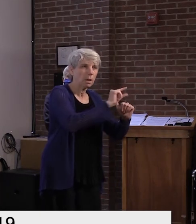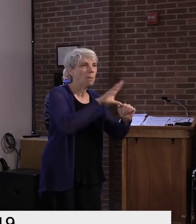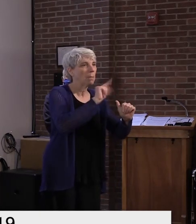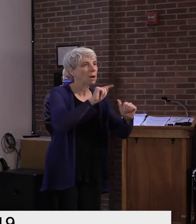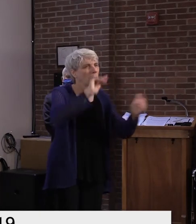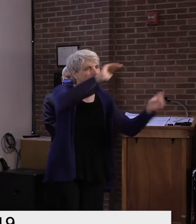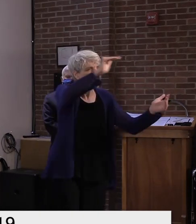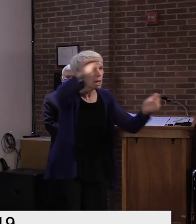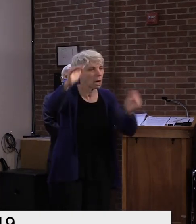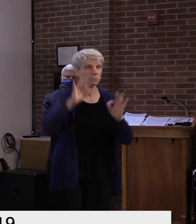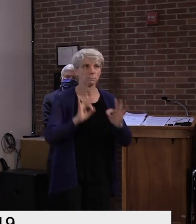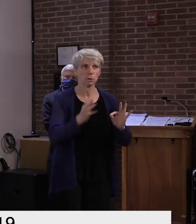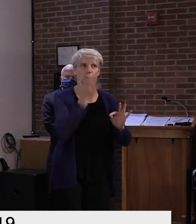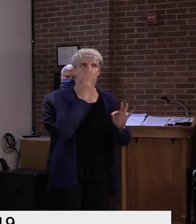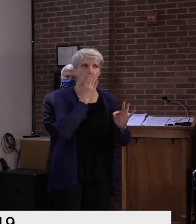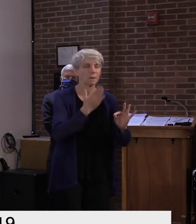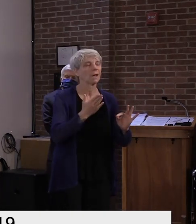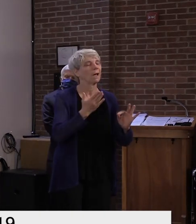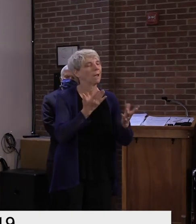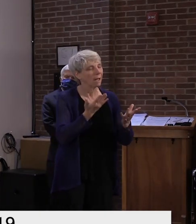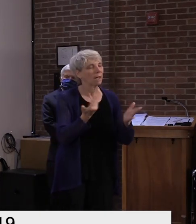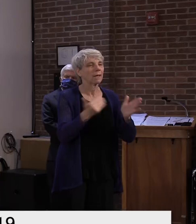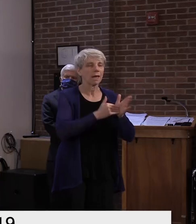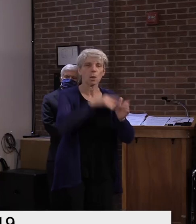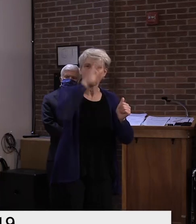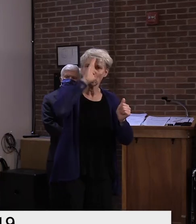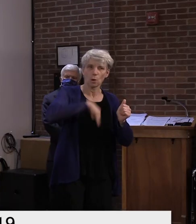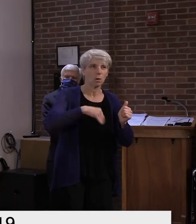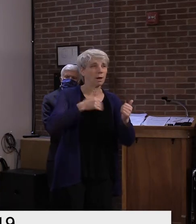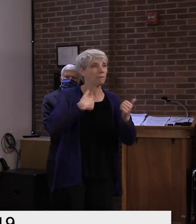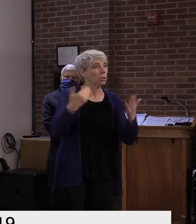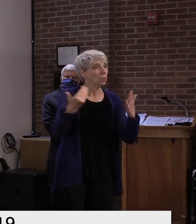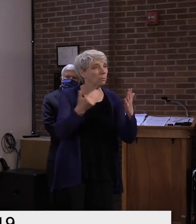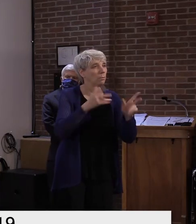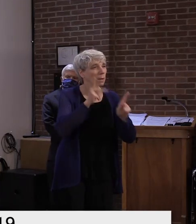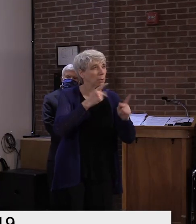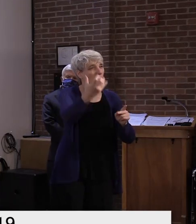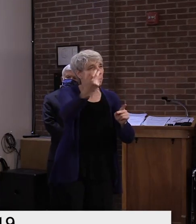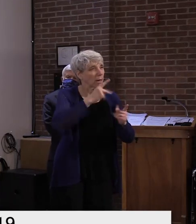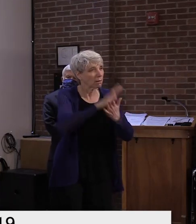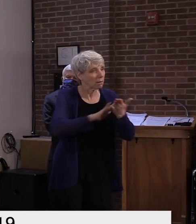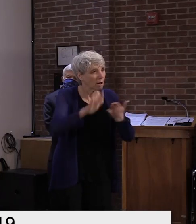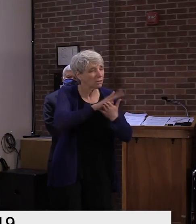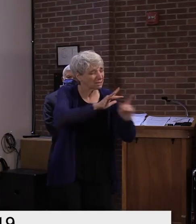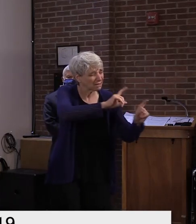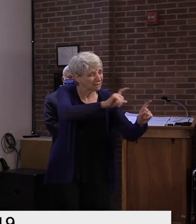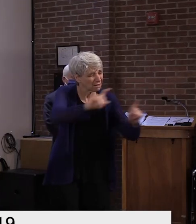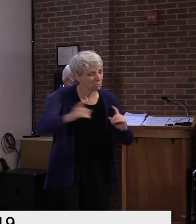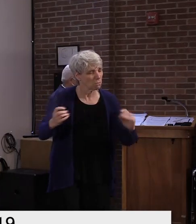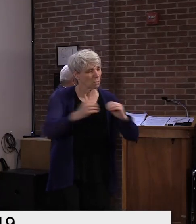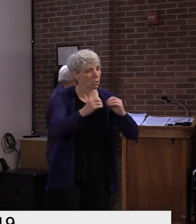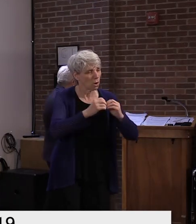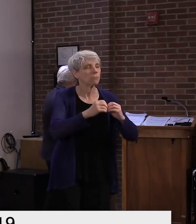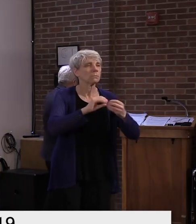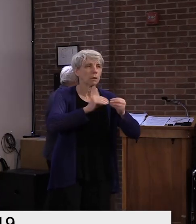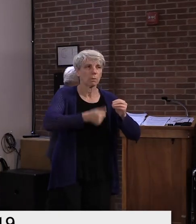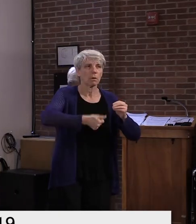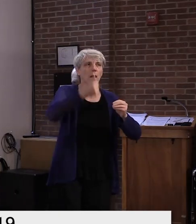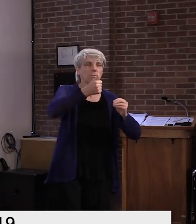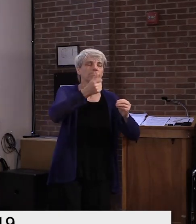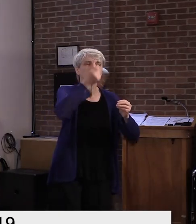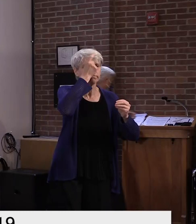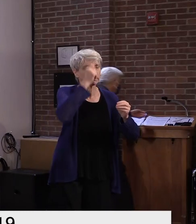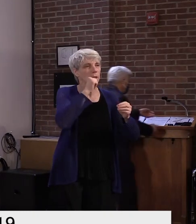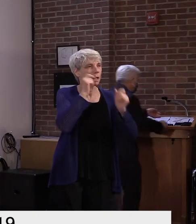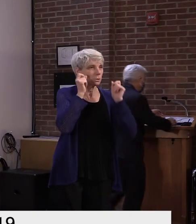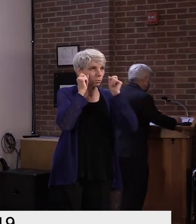to help explain that increase. Turning ahead now to our restart metrics. These are the four metrics